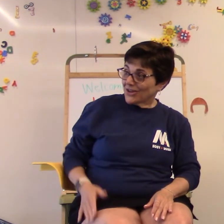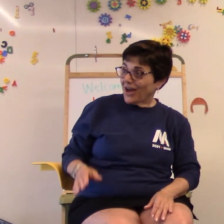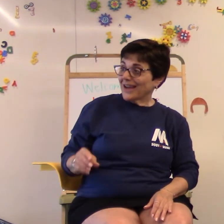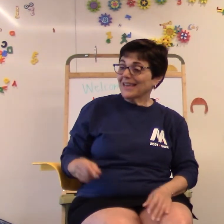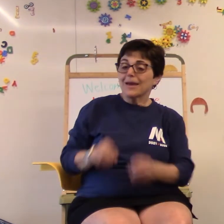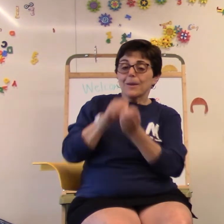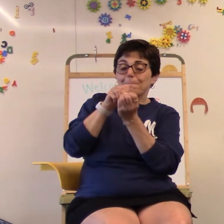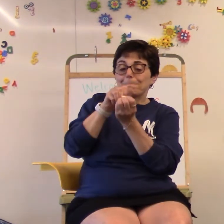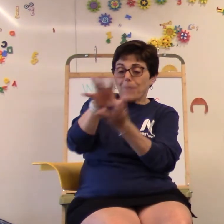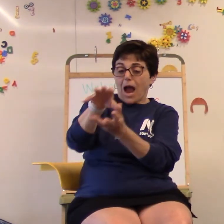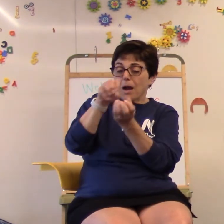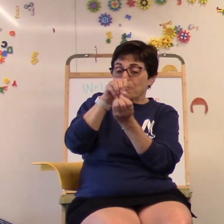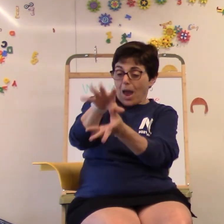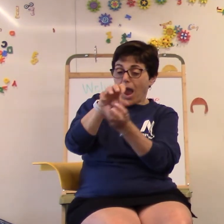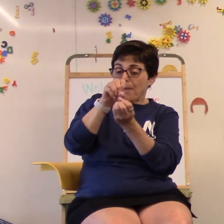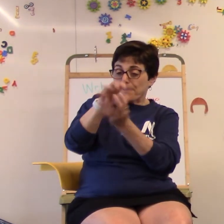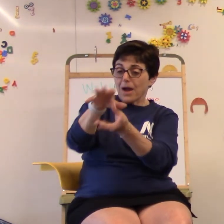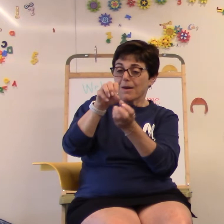Dog.